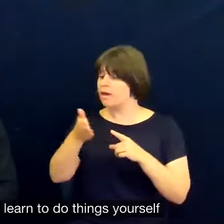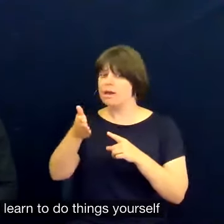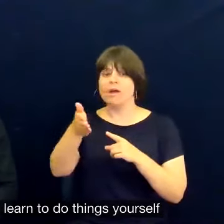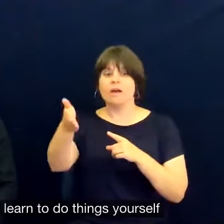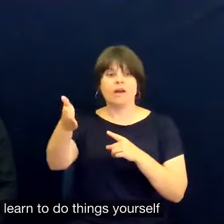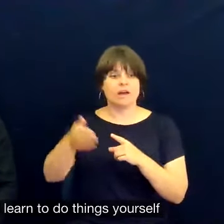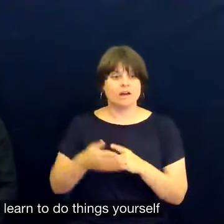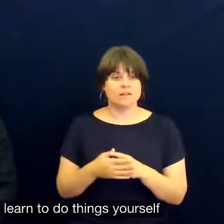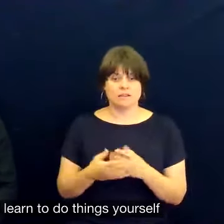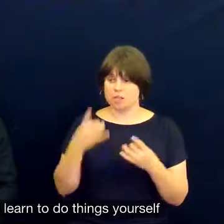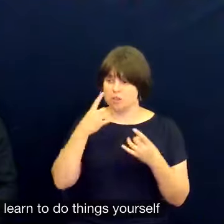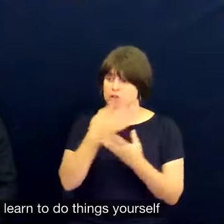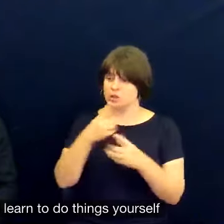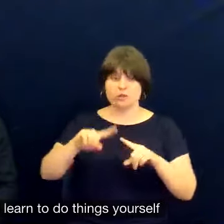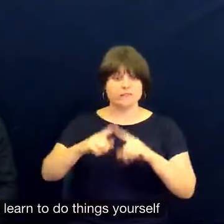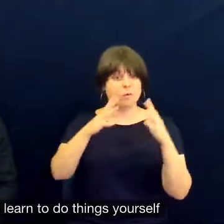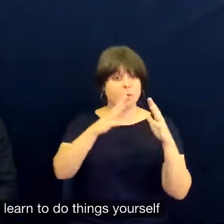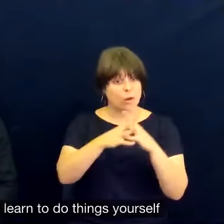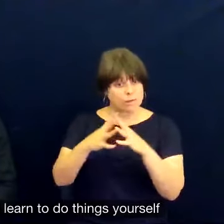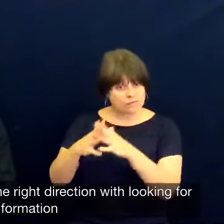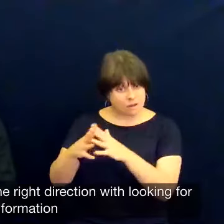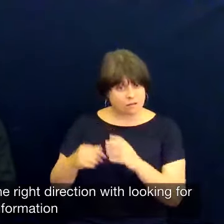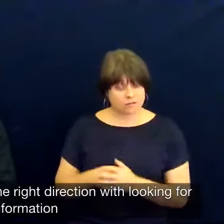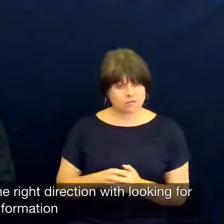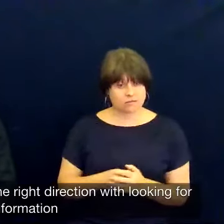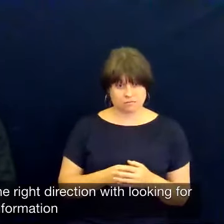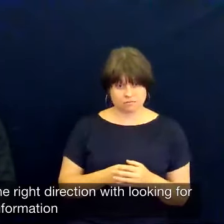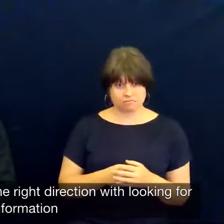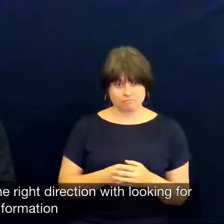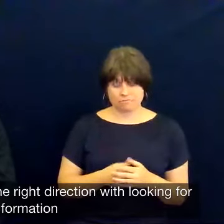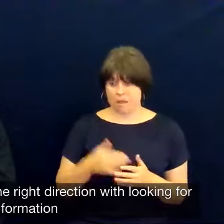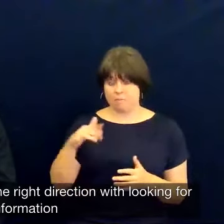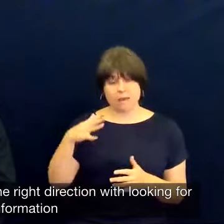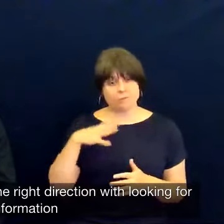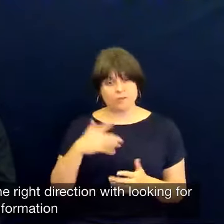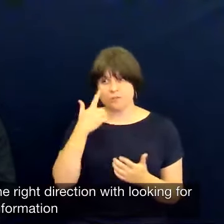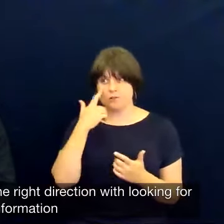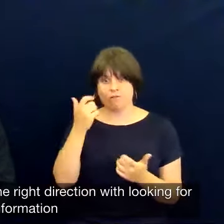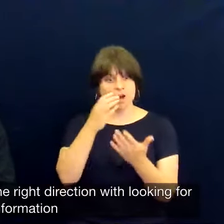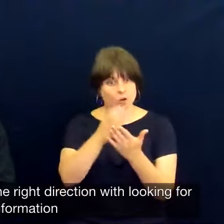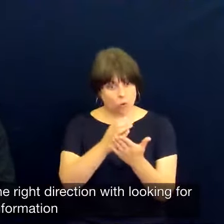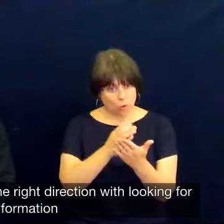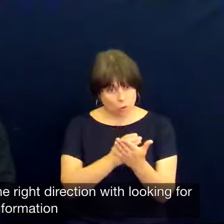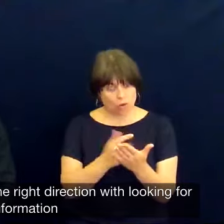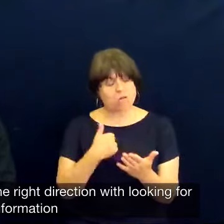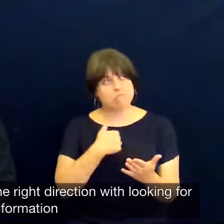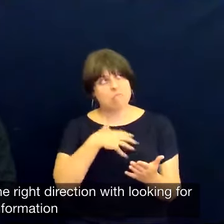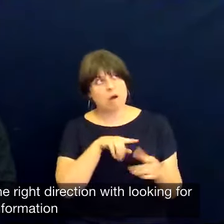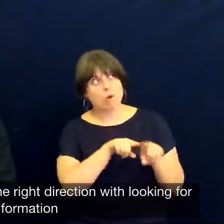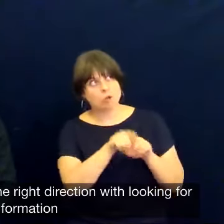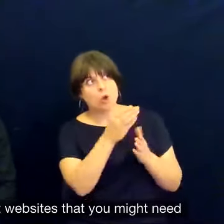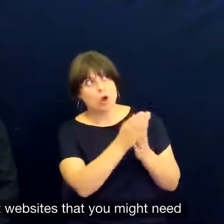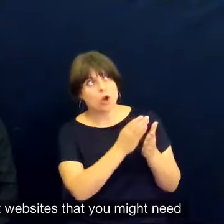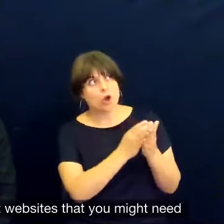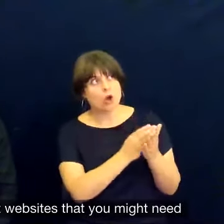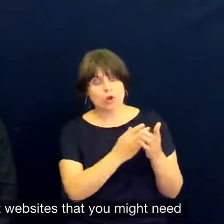might point you to the different websites that you might need to find, a course you might want to learn,